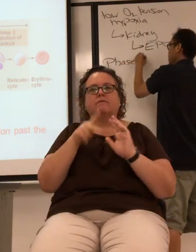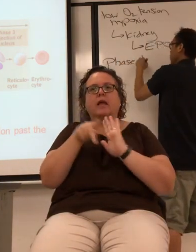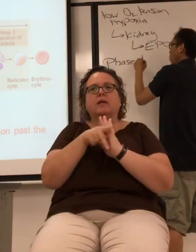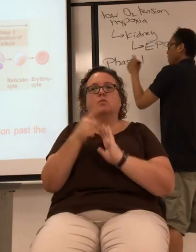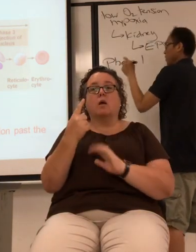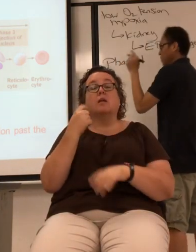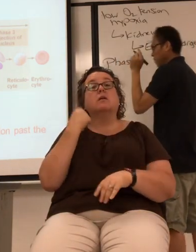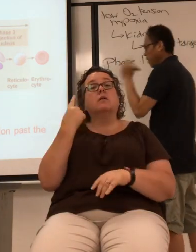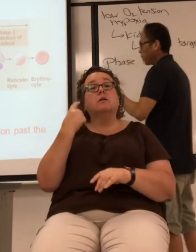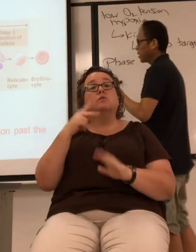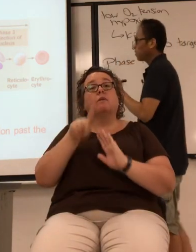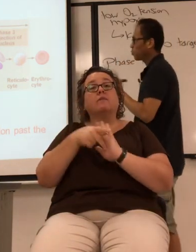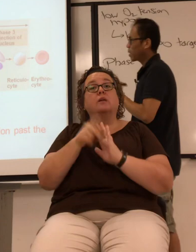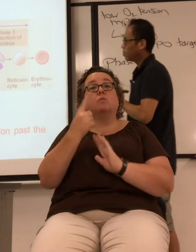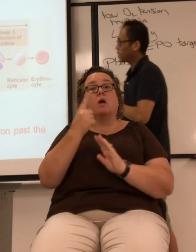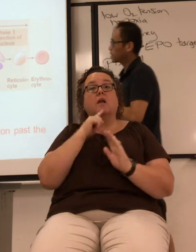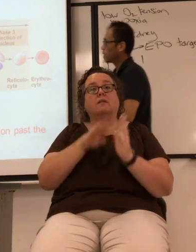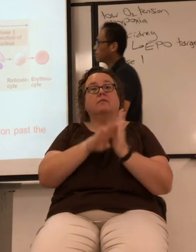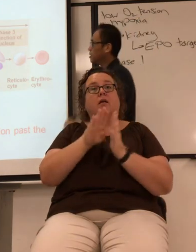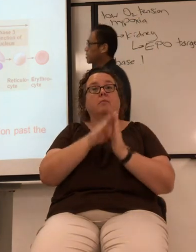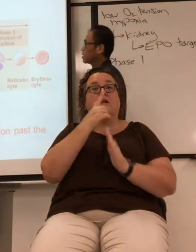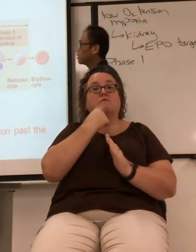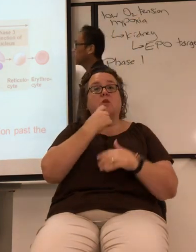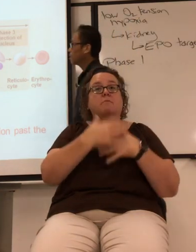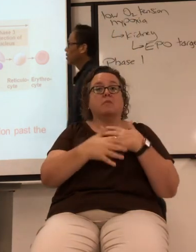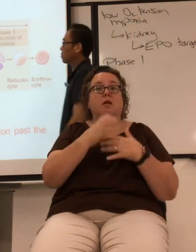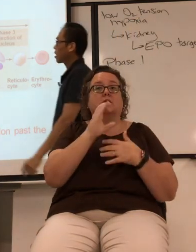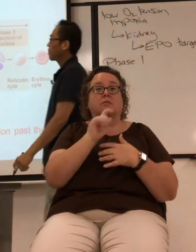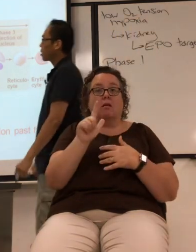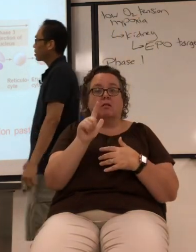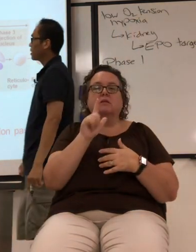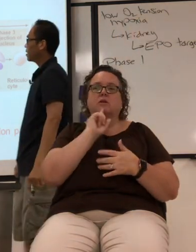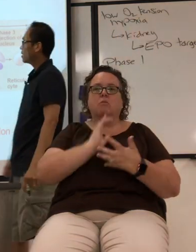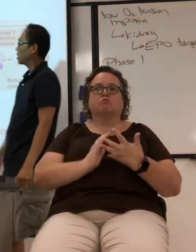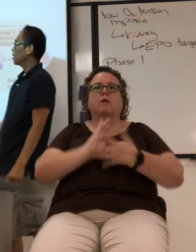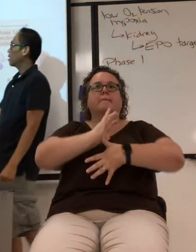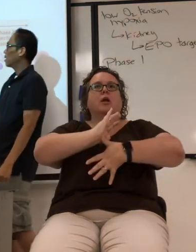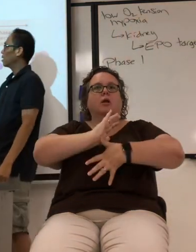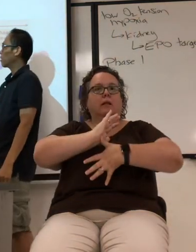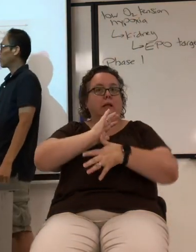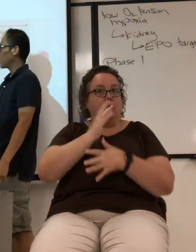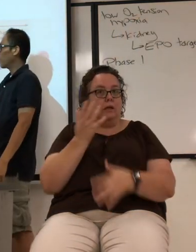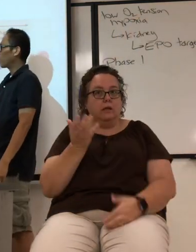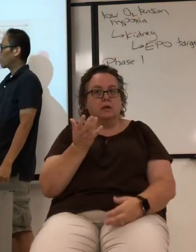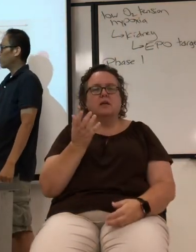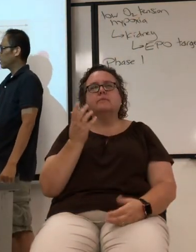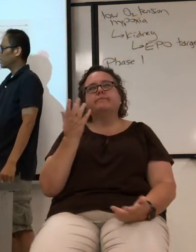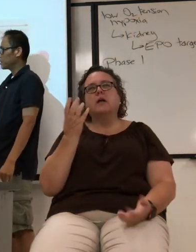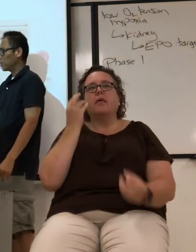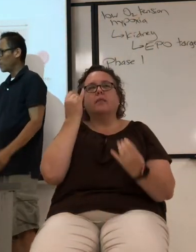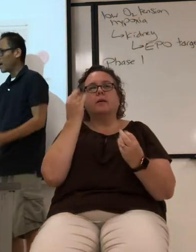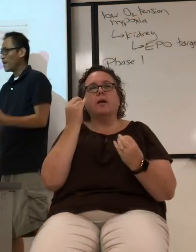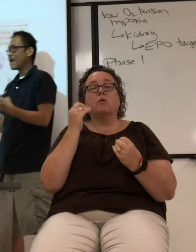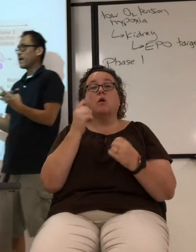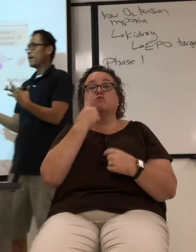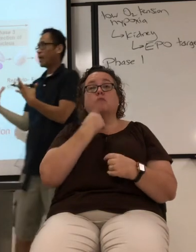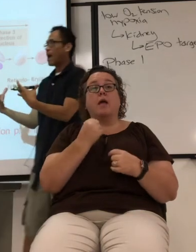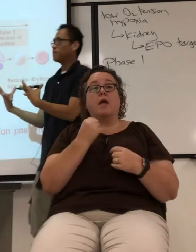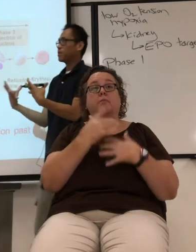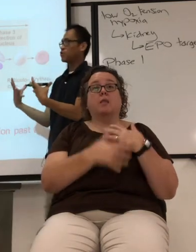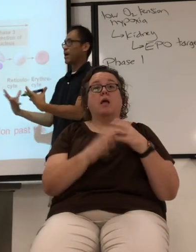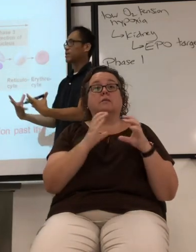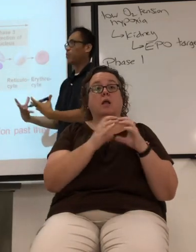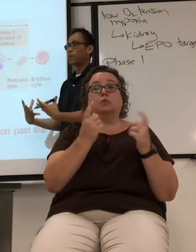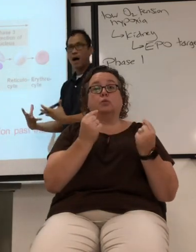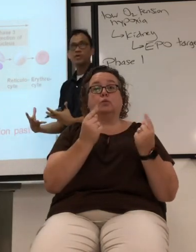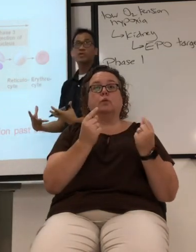So phase one in the development of red blood cells is primarily, okay, think about what red blood cells do. They